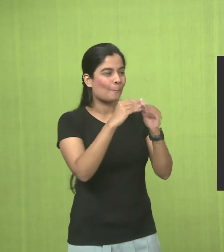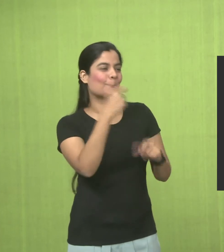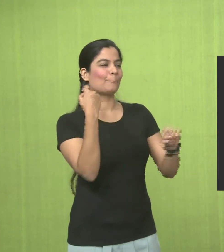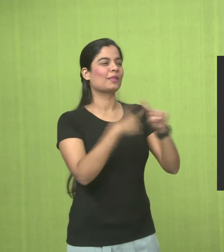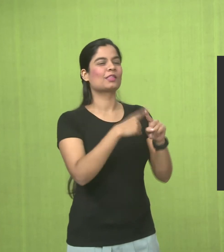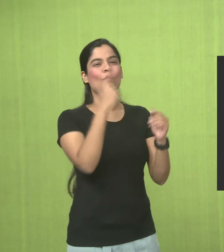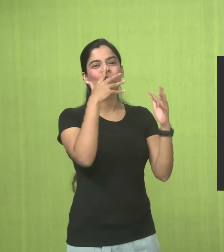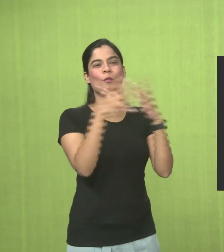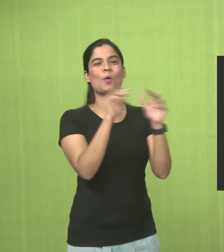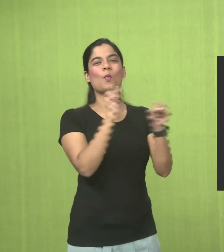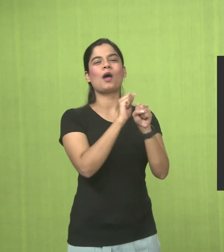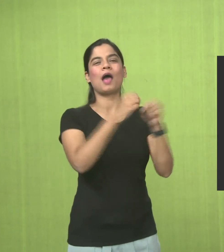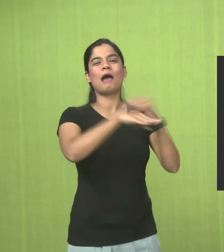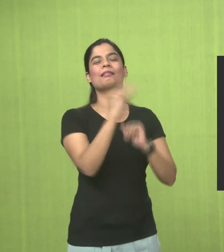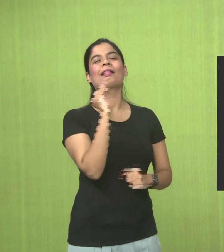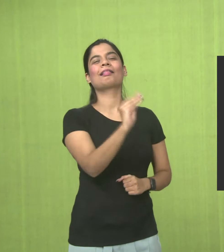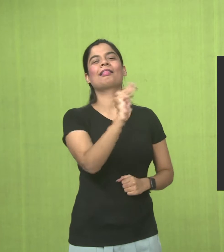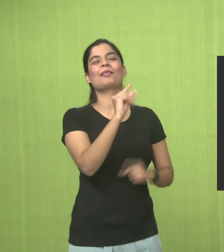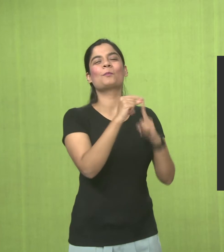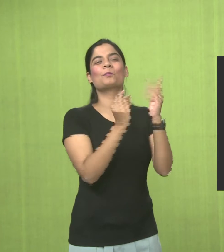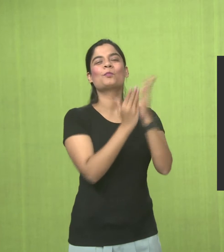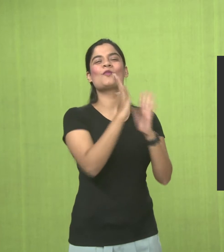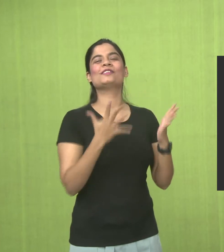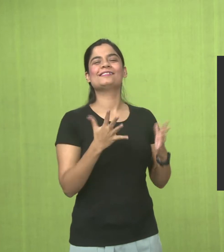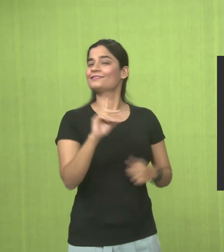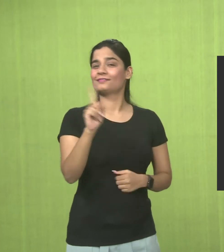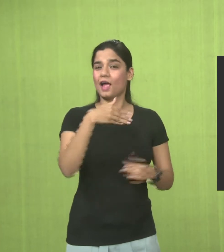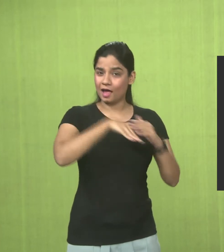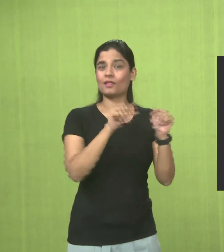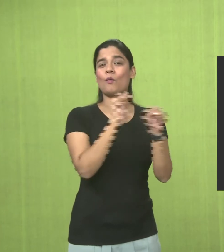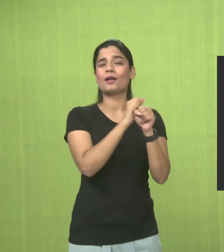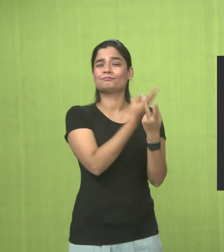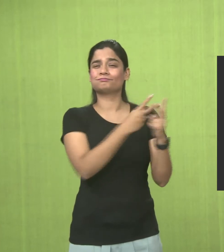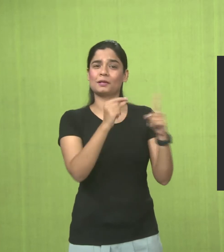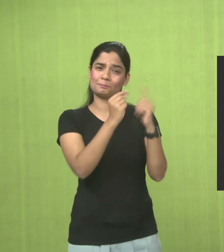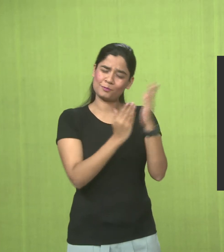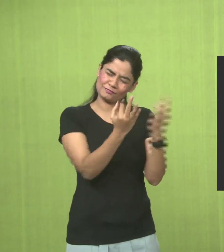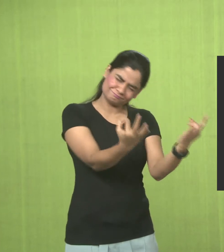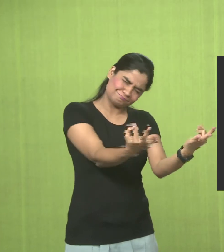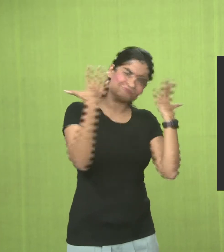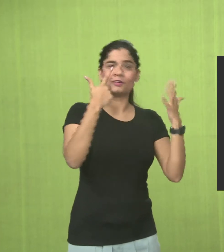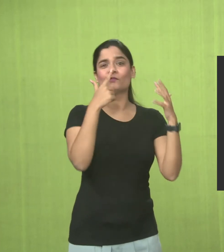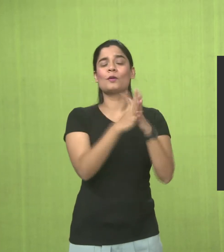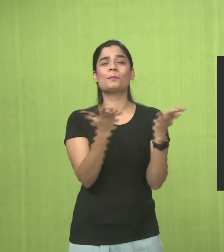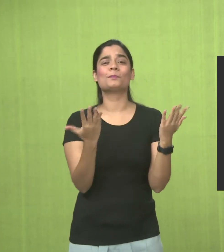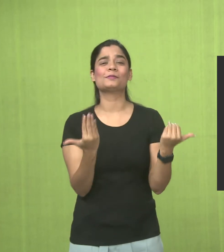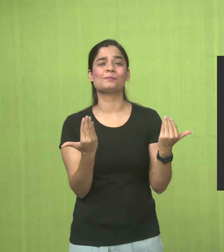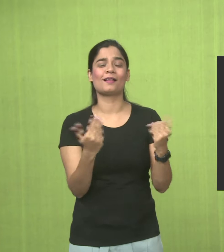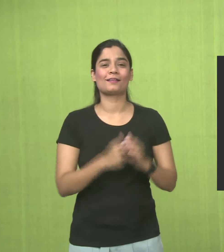A lot of people believe that home science is only for women and it is not professionally oriented. It is professionally